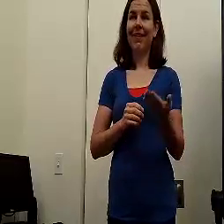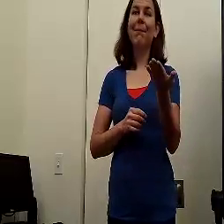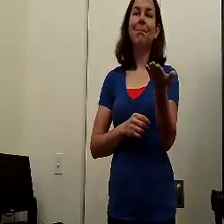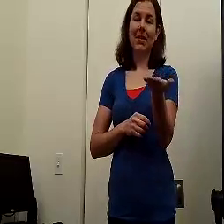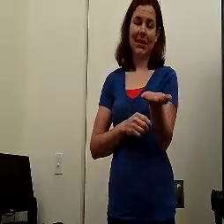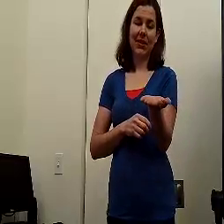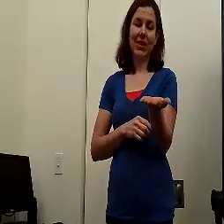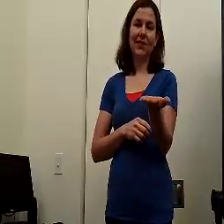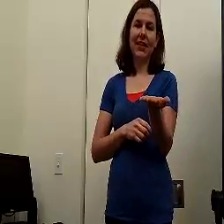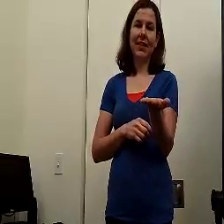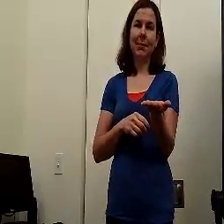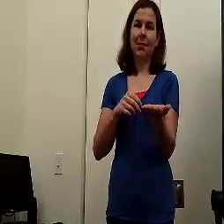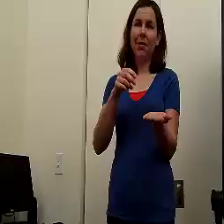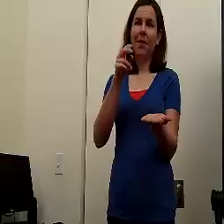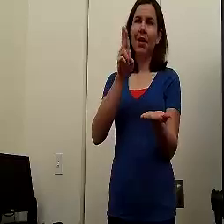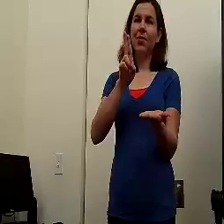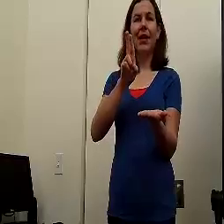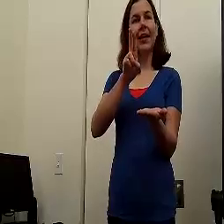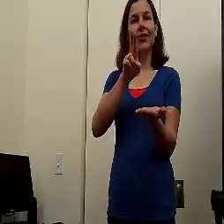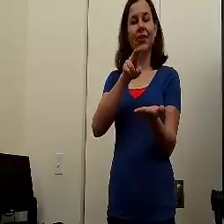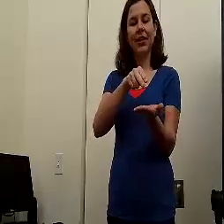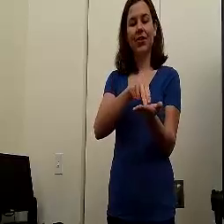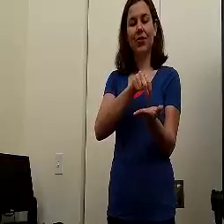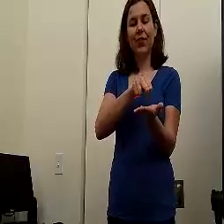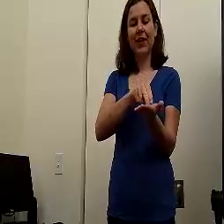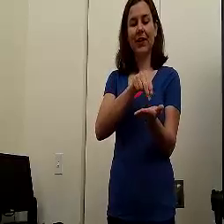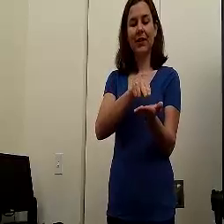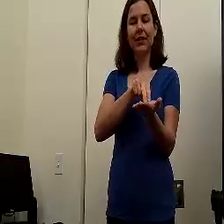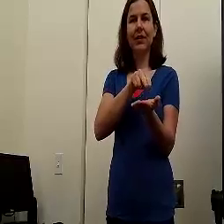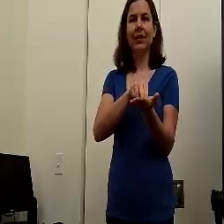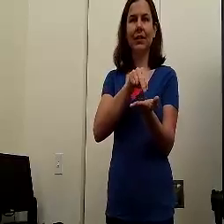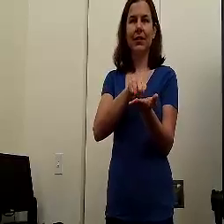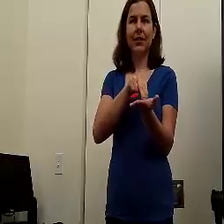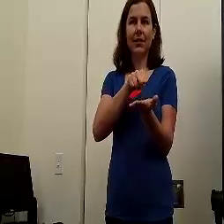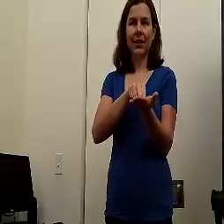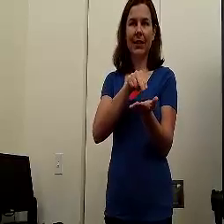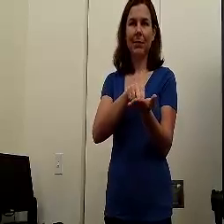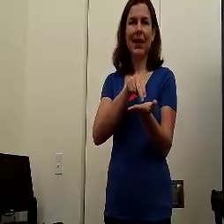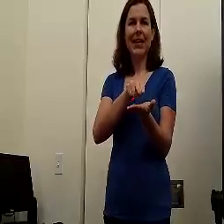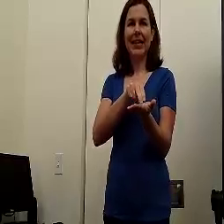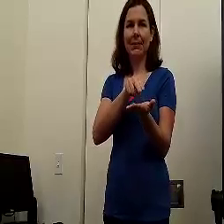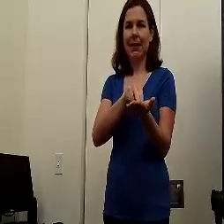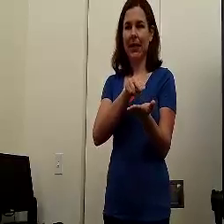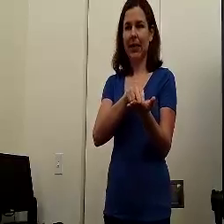Yep, so your left hand is palm up, your right hand you're using 2 fingers to spread the butter.